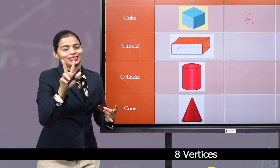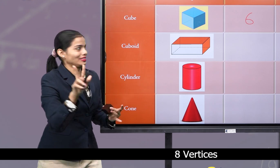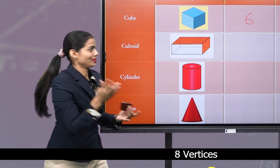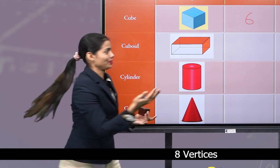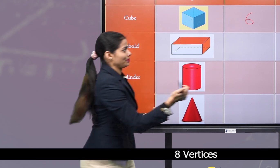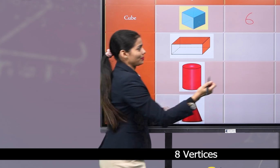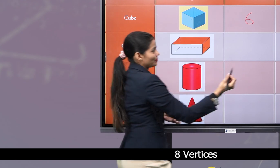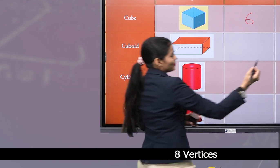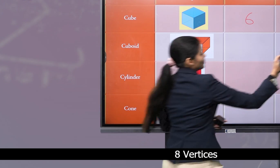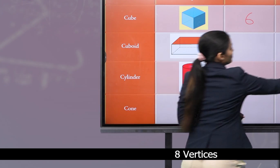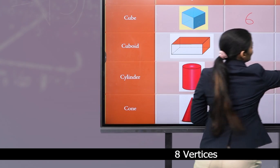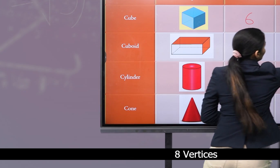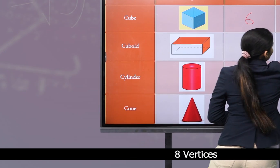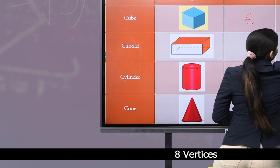and 8 vertices.